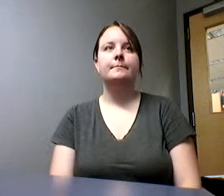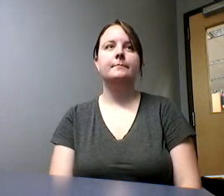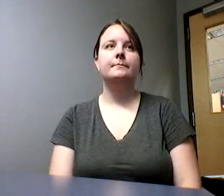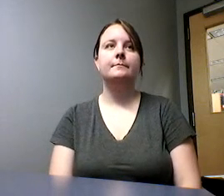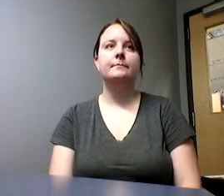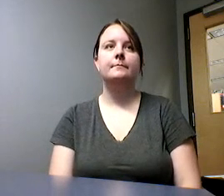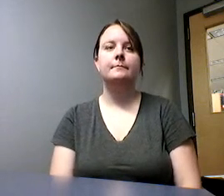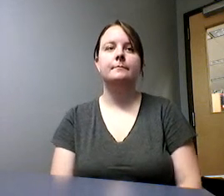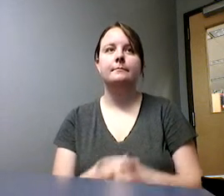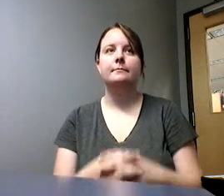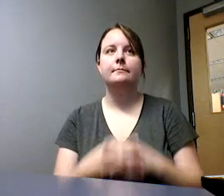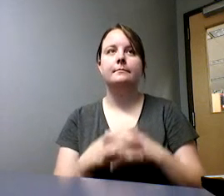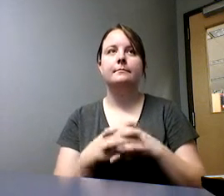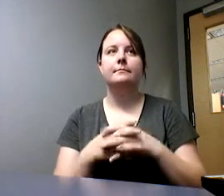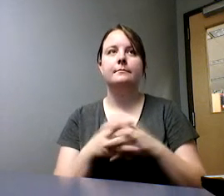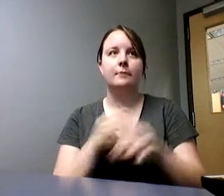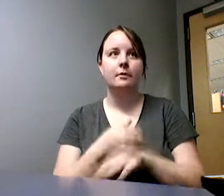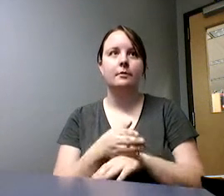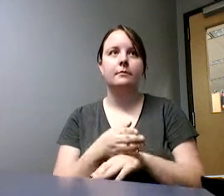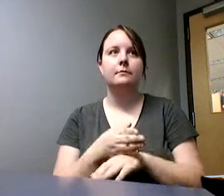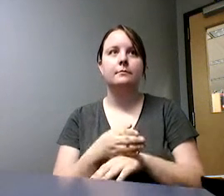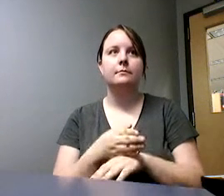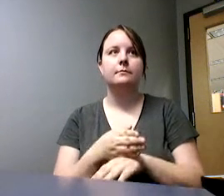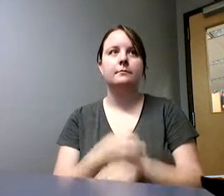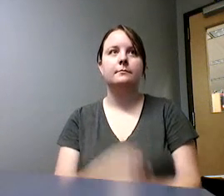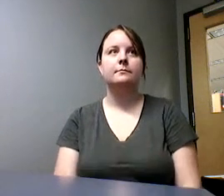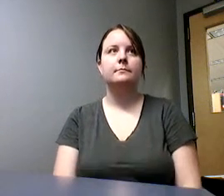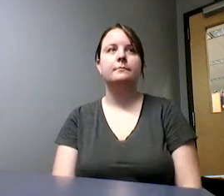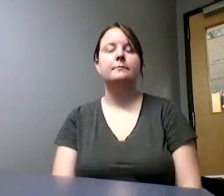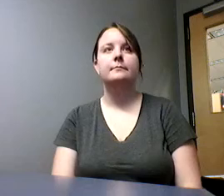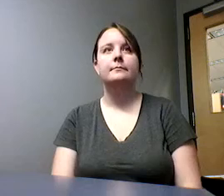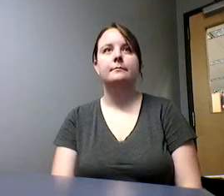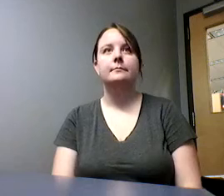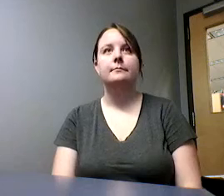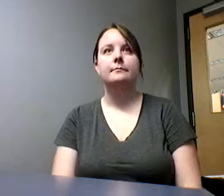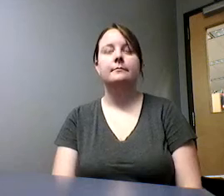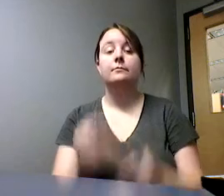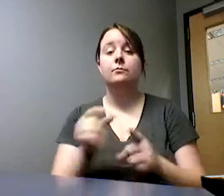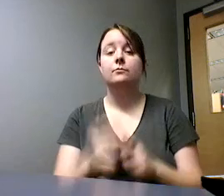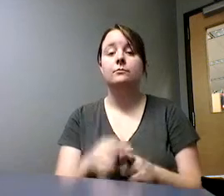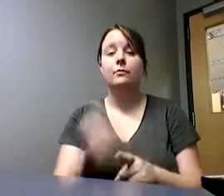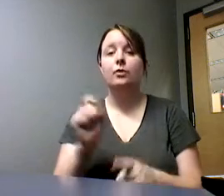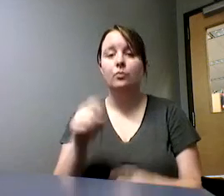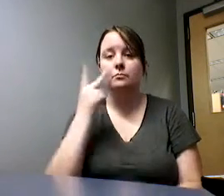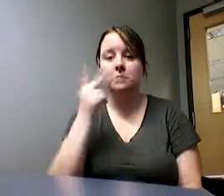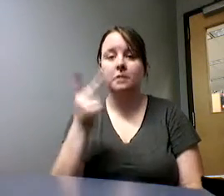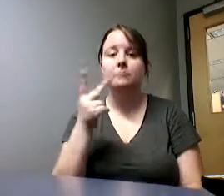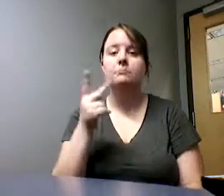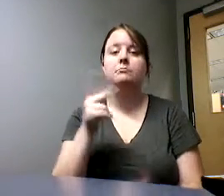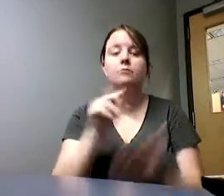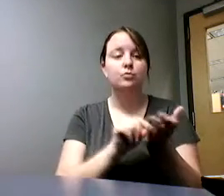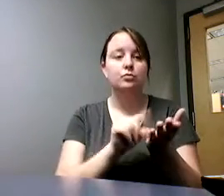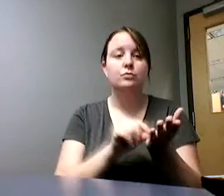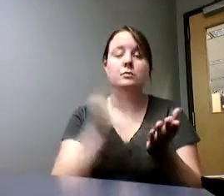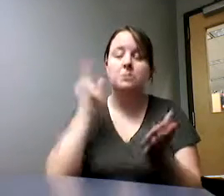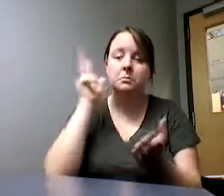Next one. Term that you should see on the news or hear on a regular